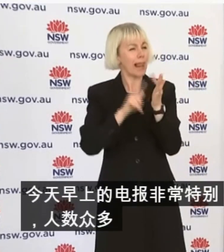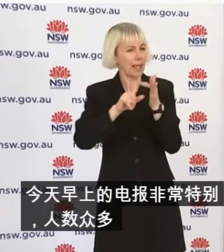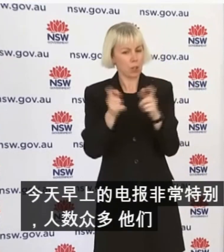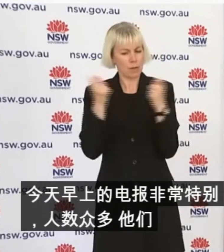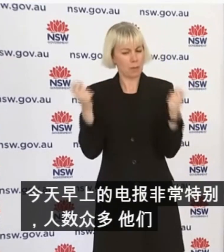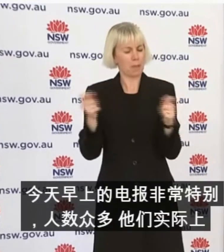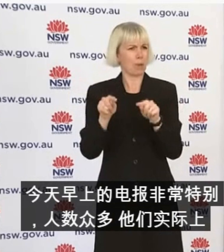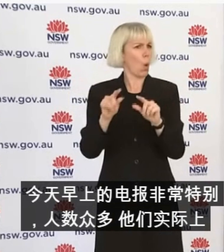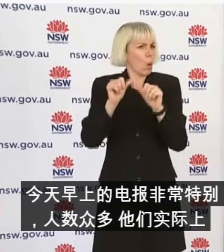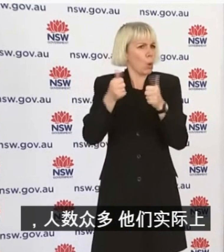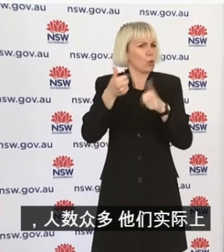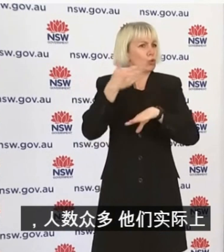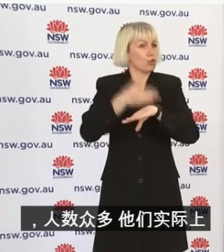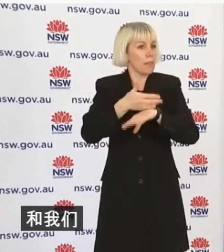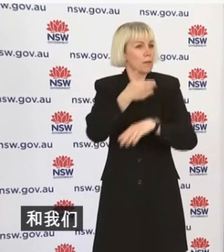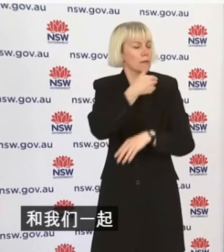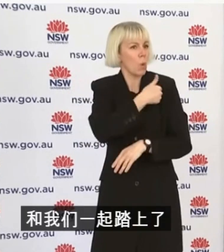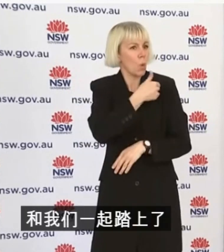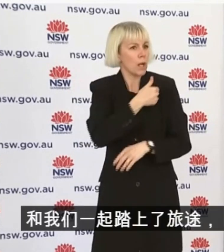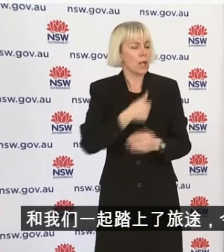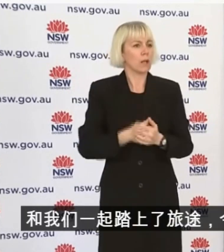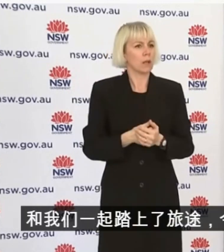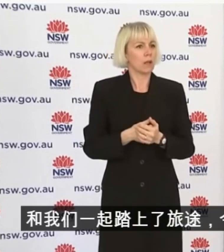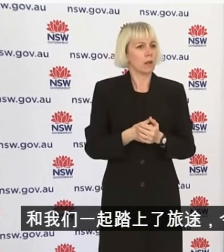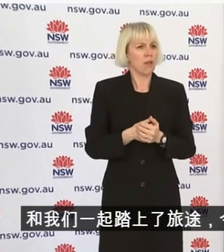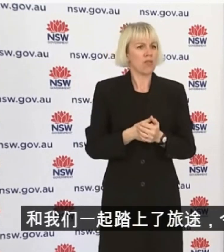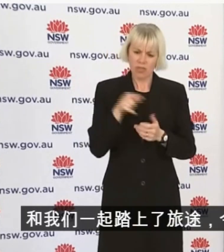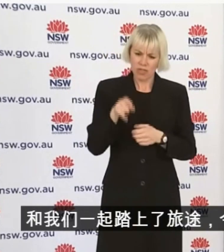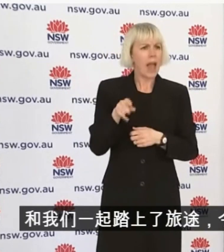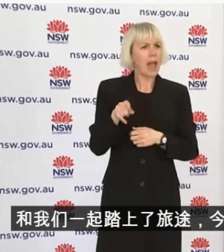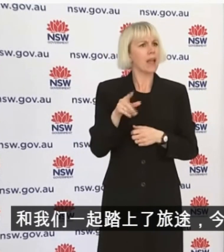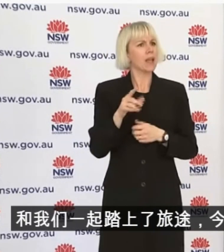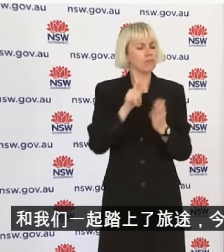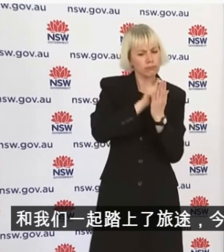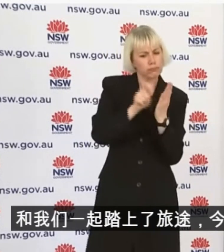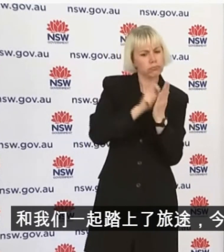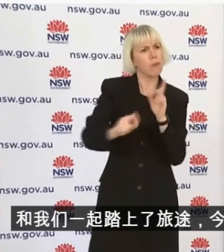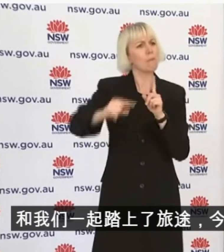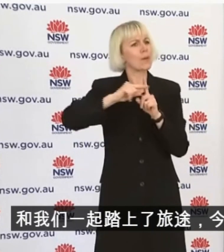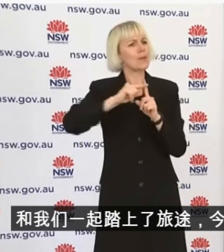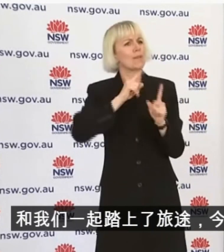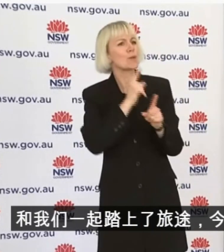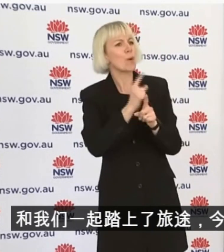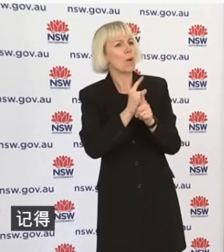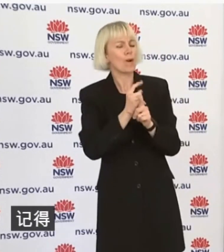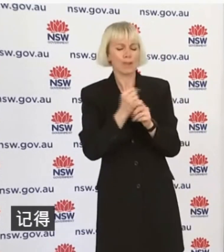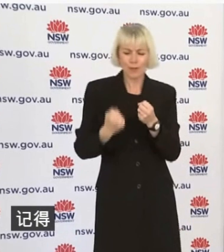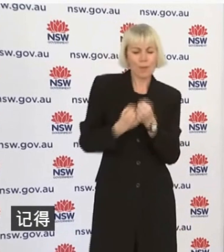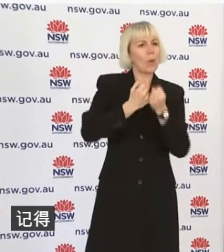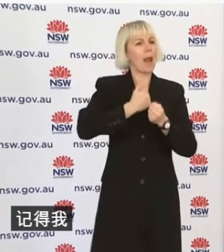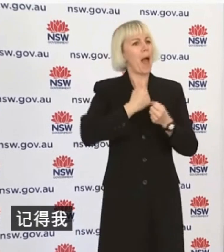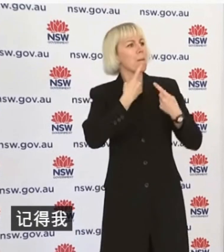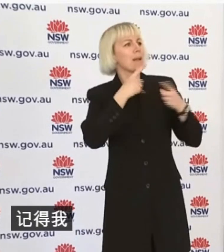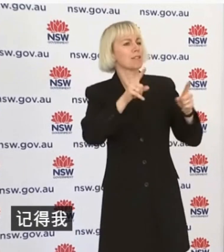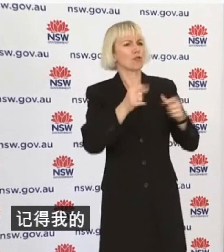who are, in effect, getting on the journey with us. And it struck me as I looked at the paper this morning, I